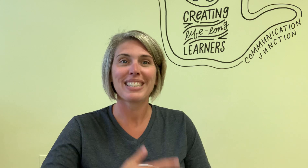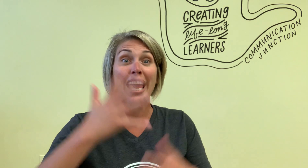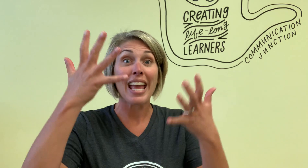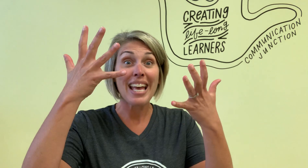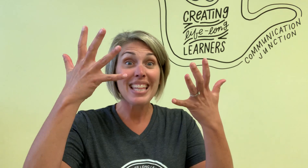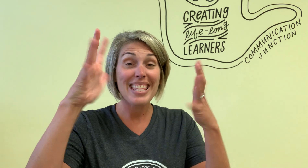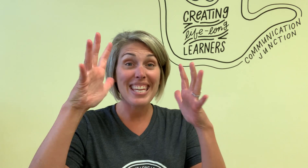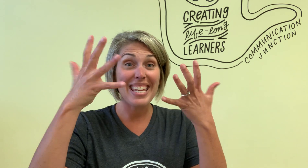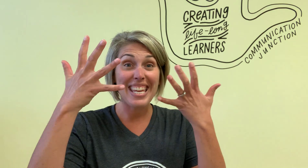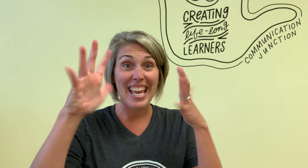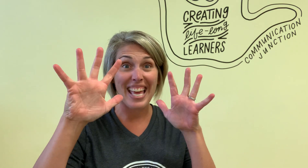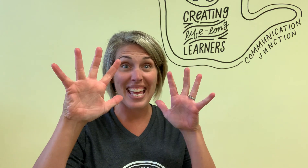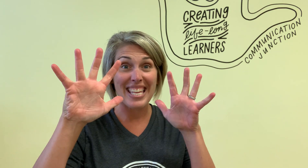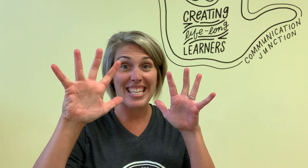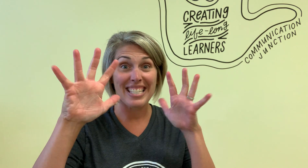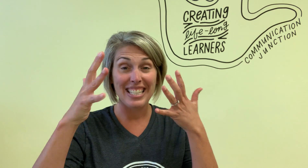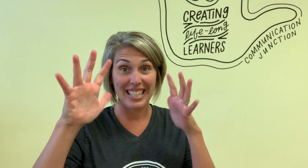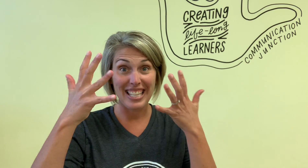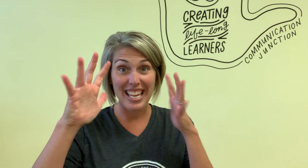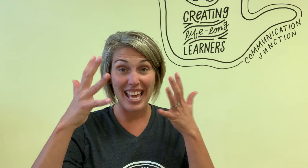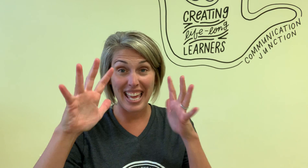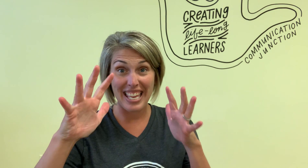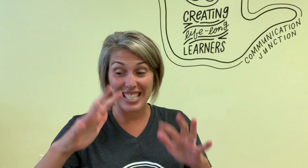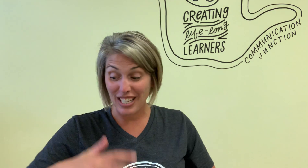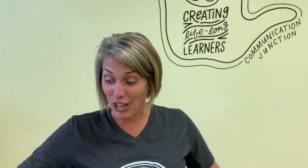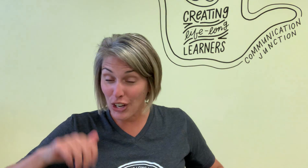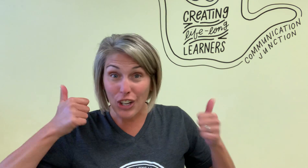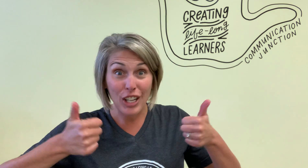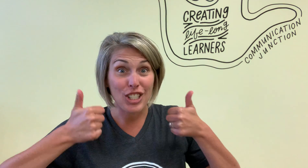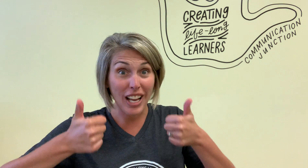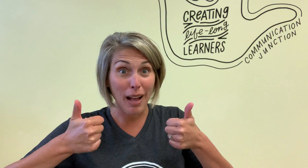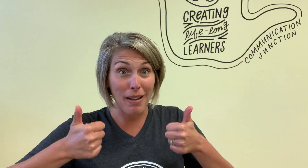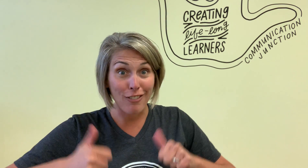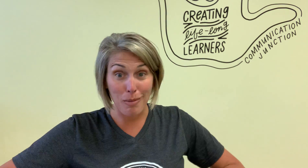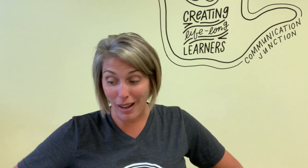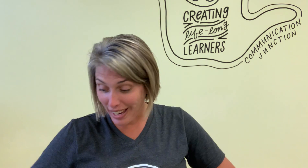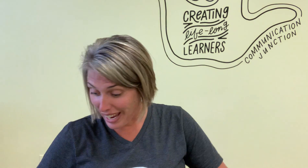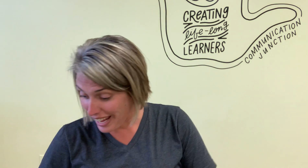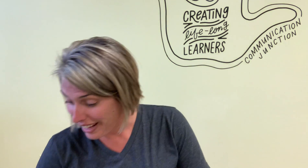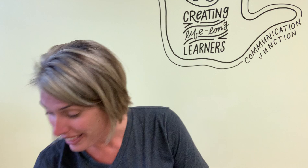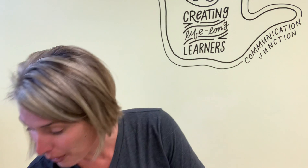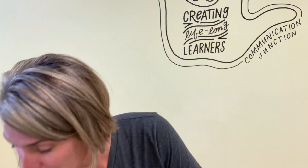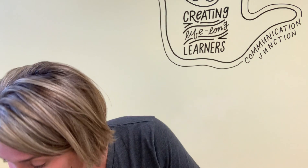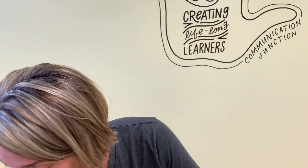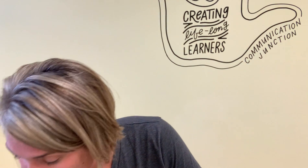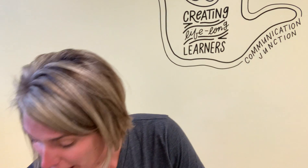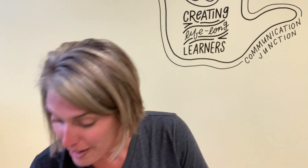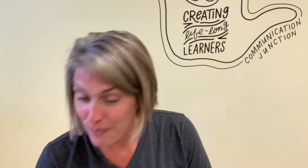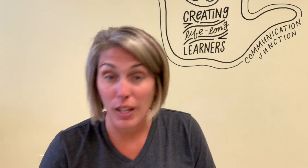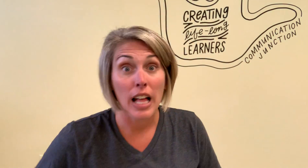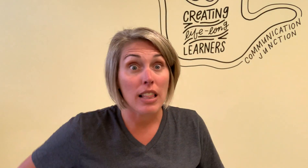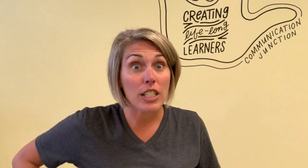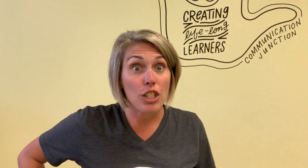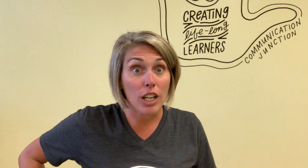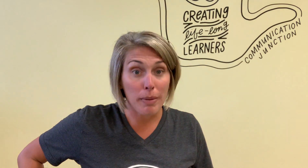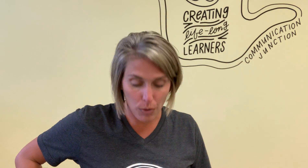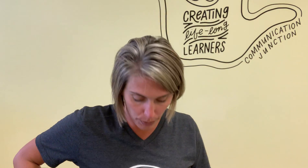Say, the end, the end. Good job, everybody. That was so fun. Let's talk about what we